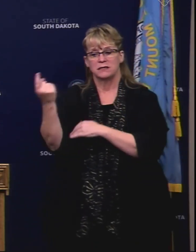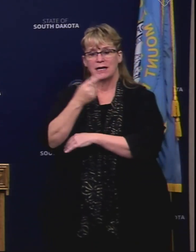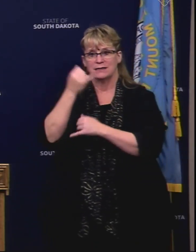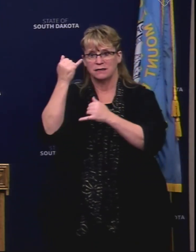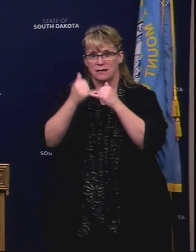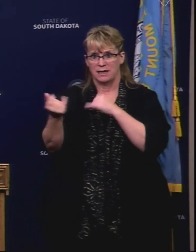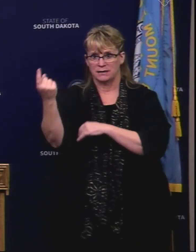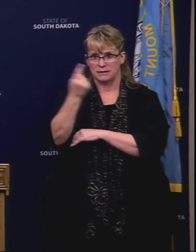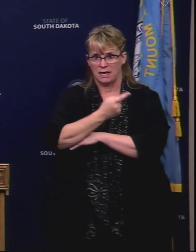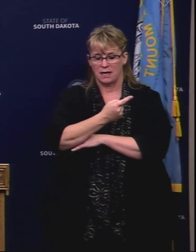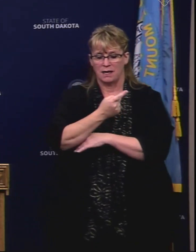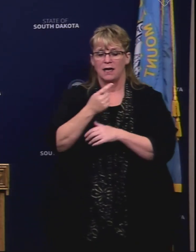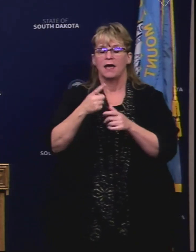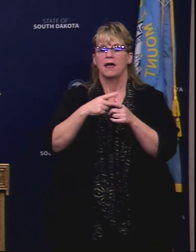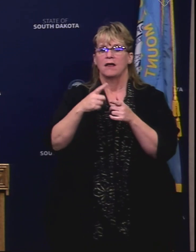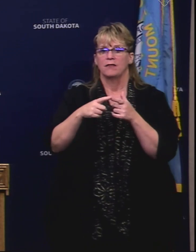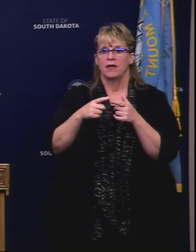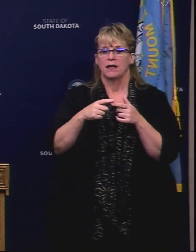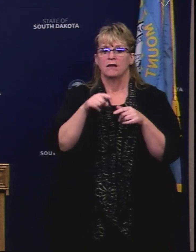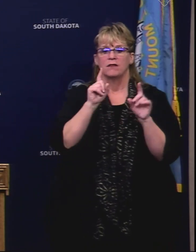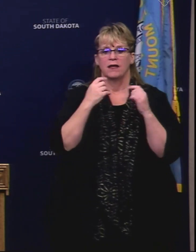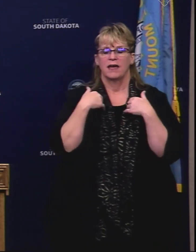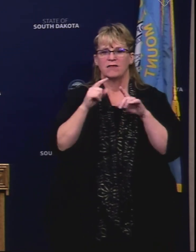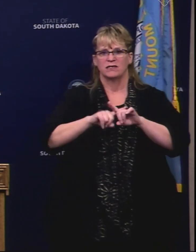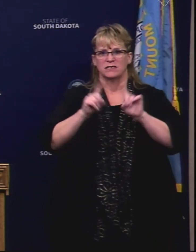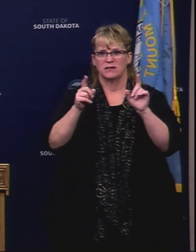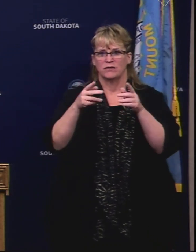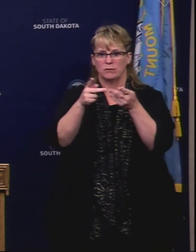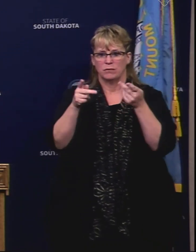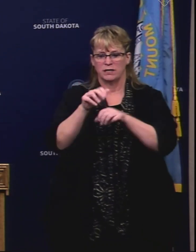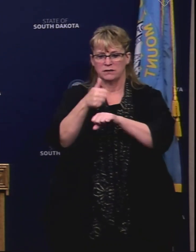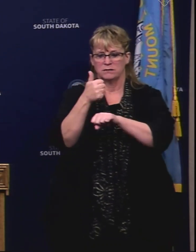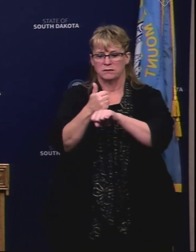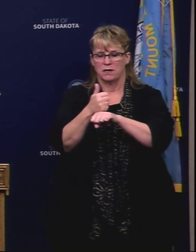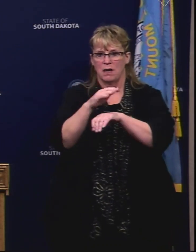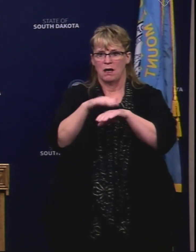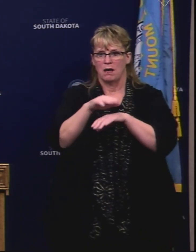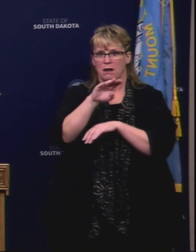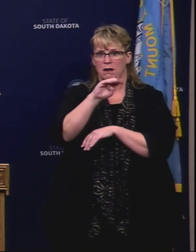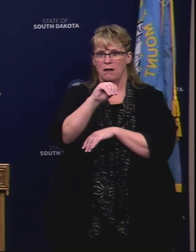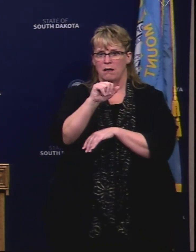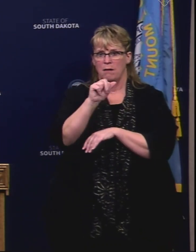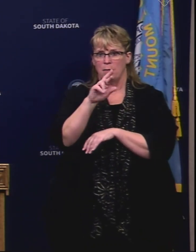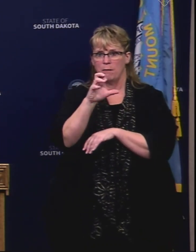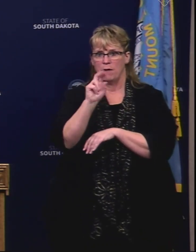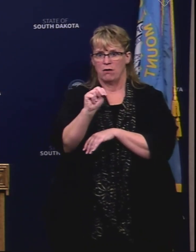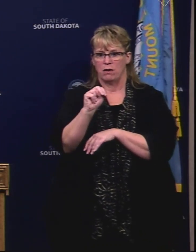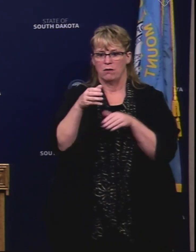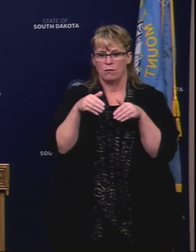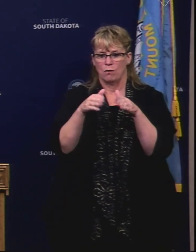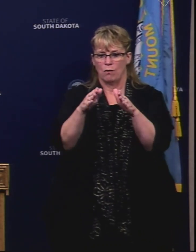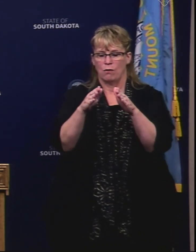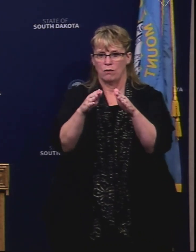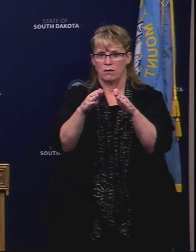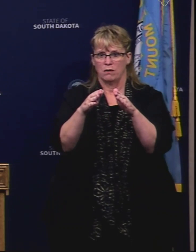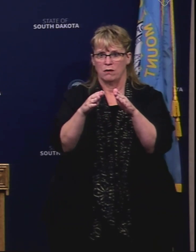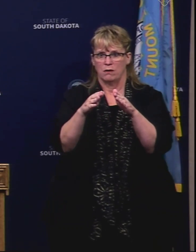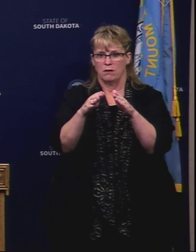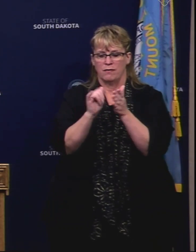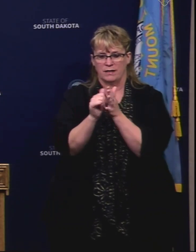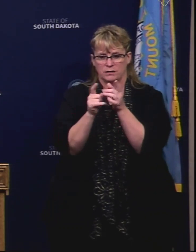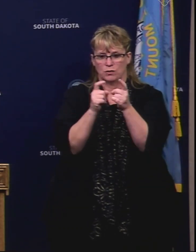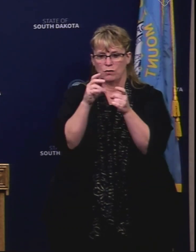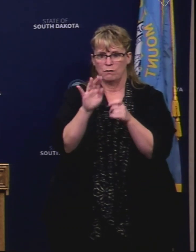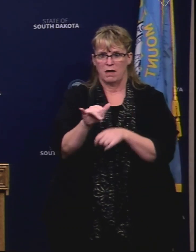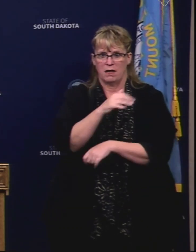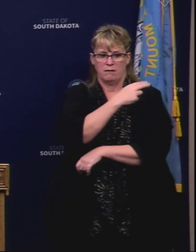will be directed to another site on Marion Road that is conducted by Avera. So we believe that we've seen the